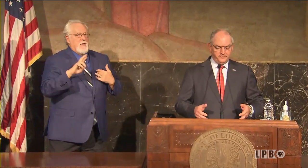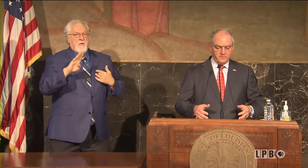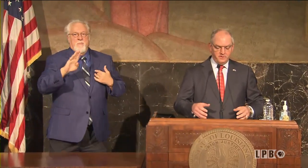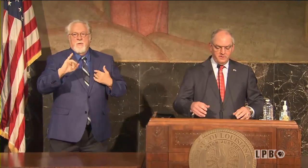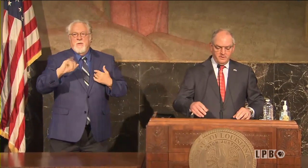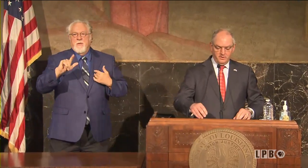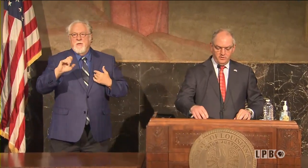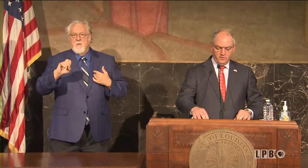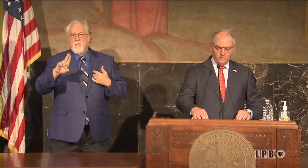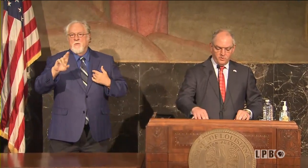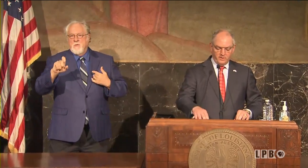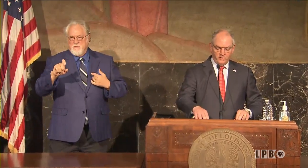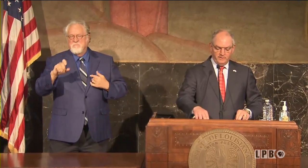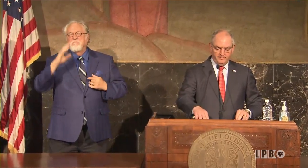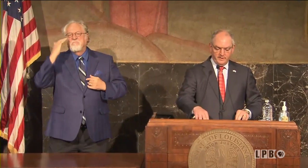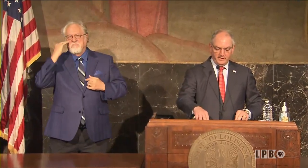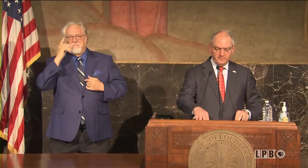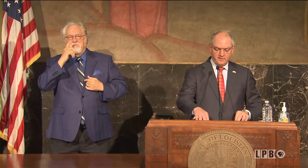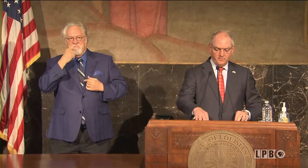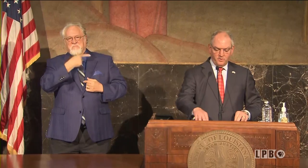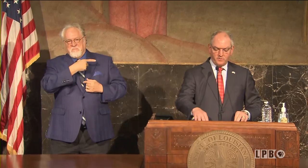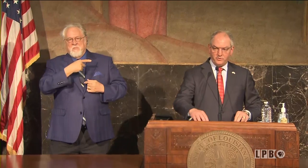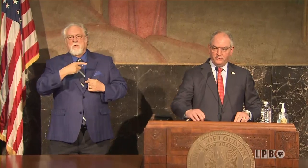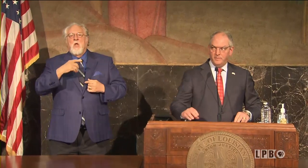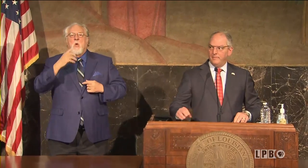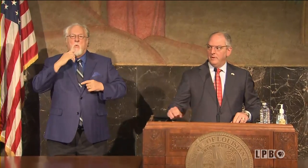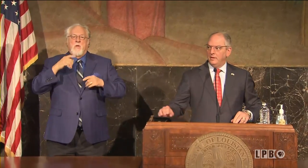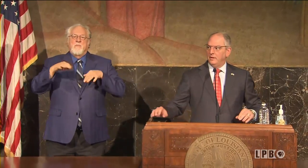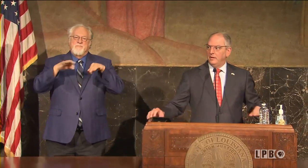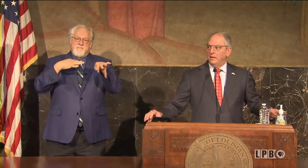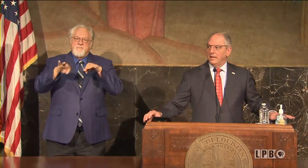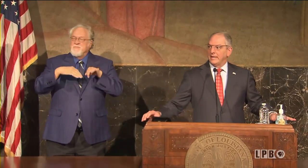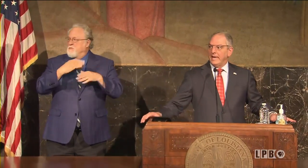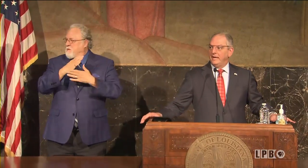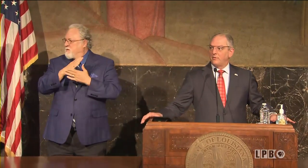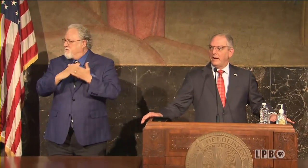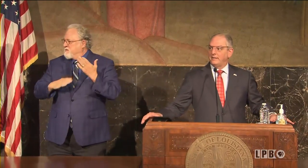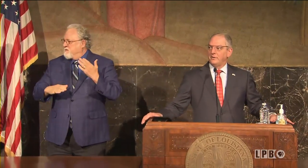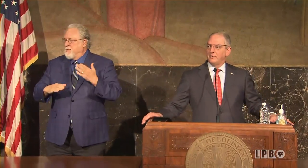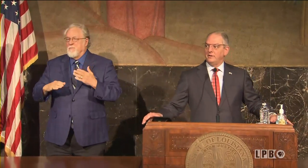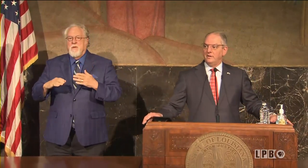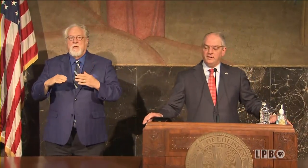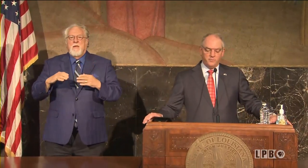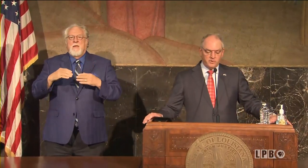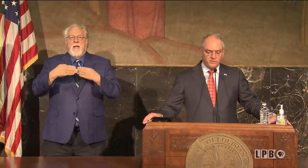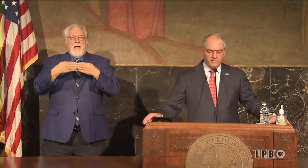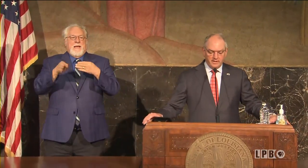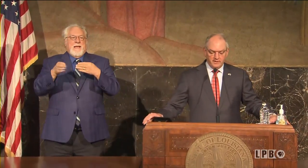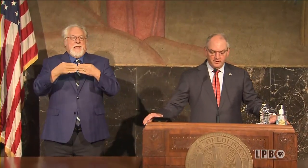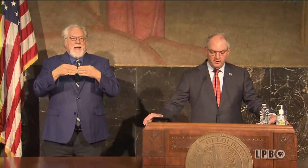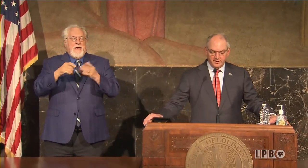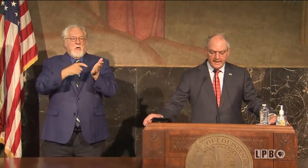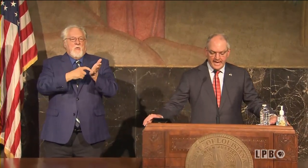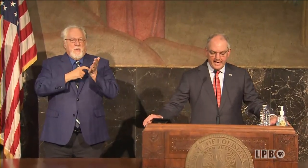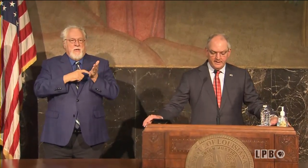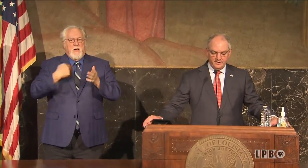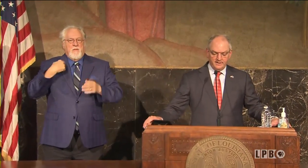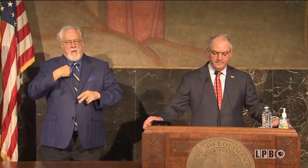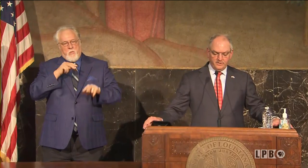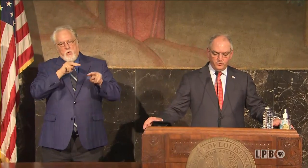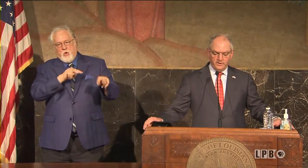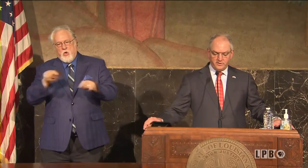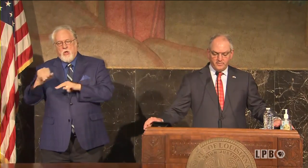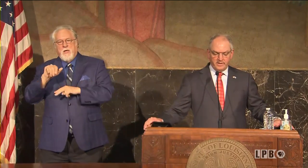Bu, who you know quite well. He's going to walk through some gating criteria that we're currently looking